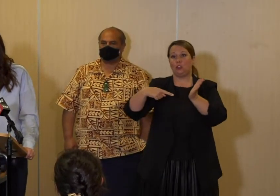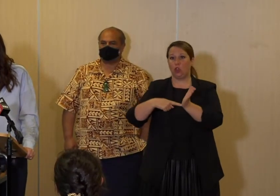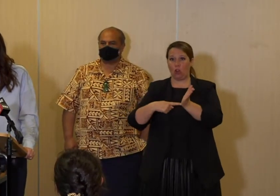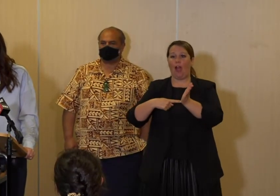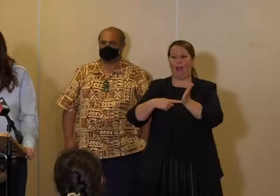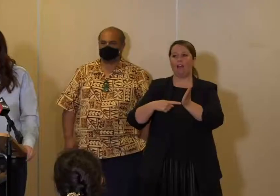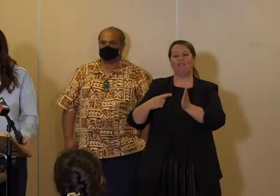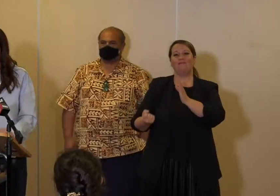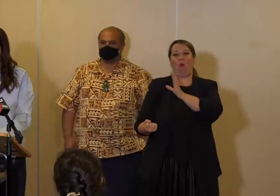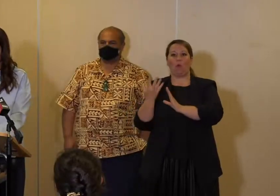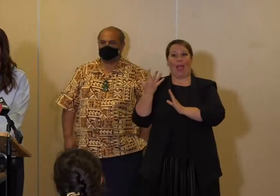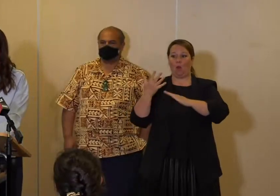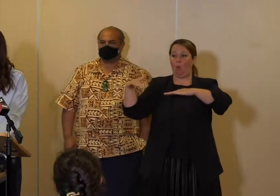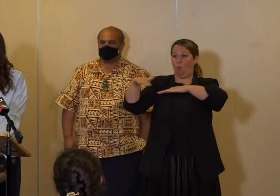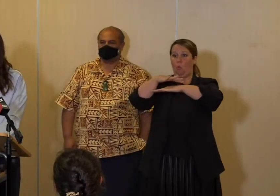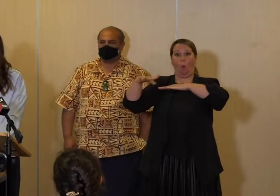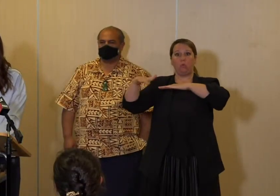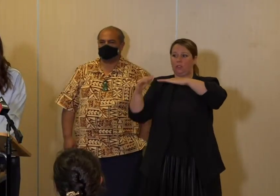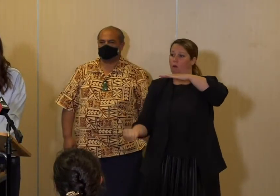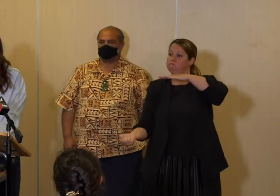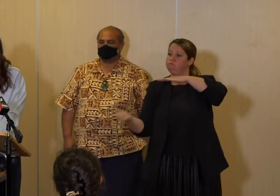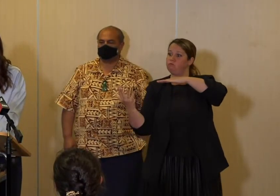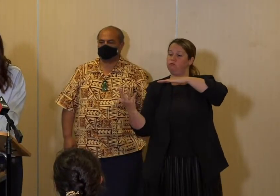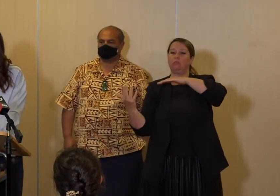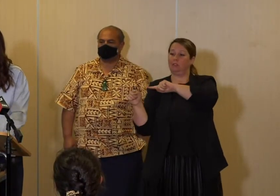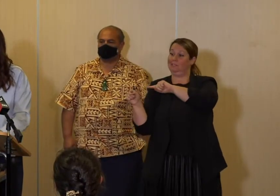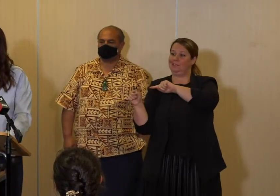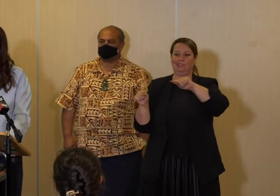volcano, located about 30 kilometres